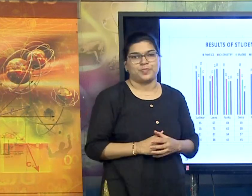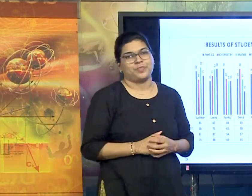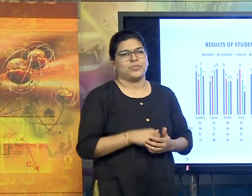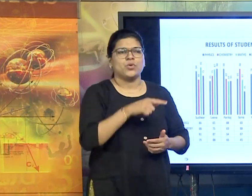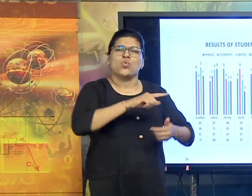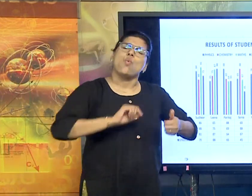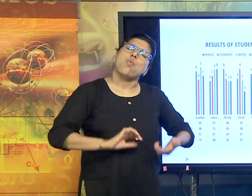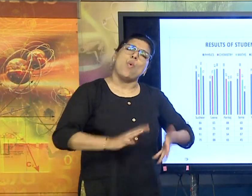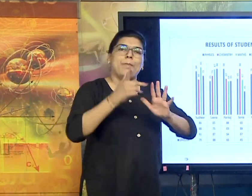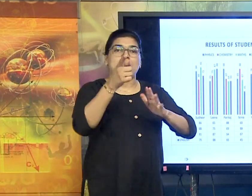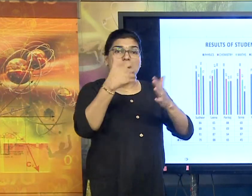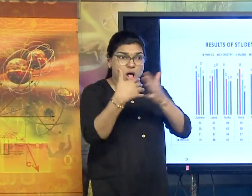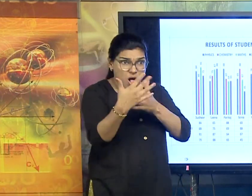pictorial, you can use any.